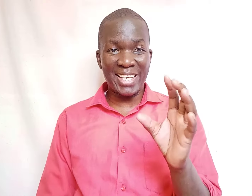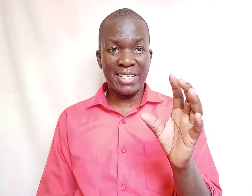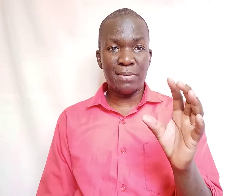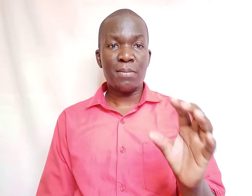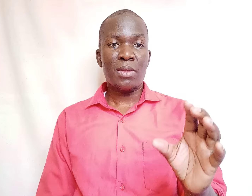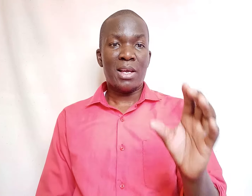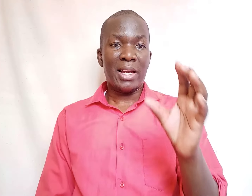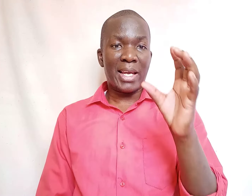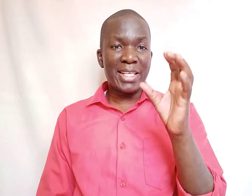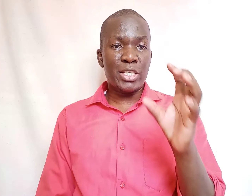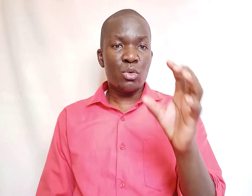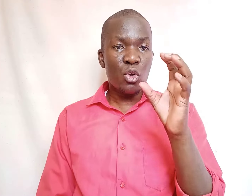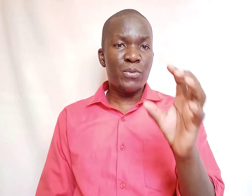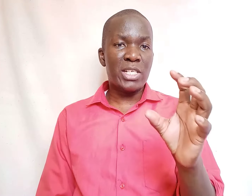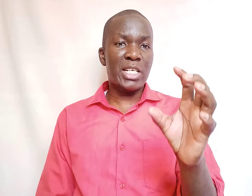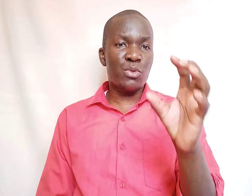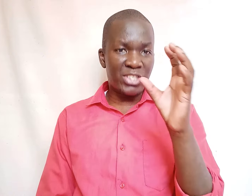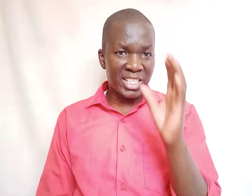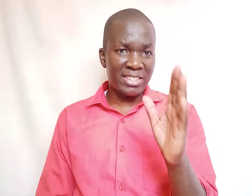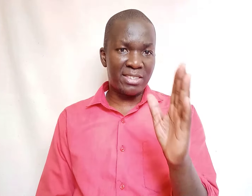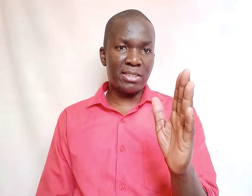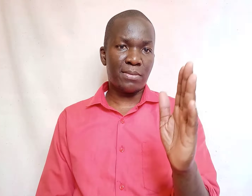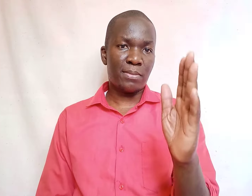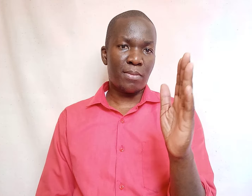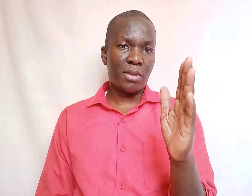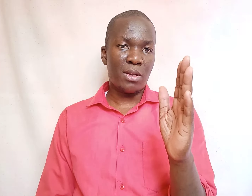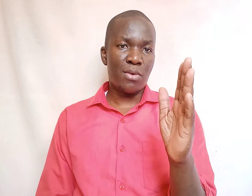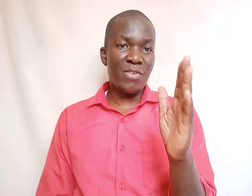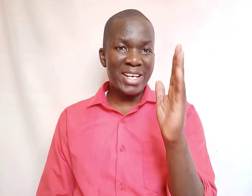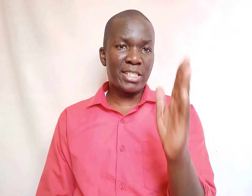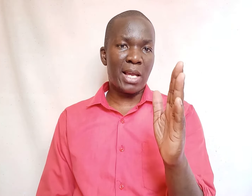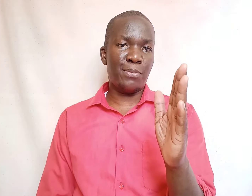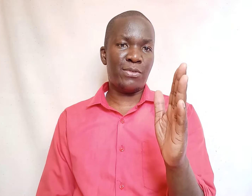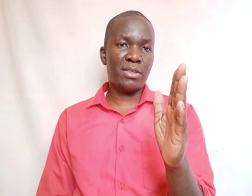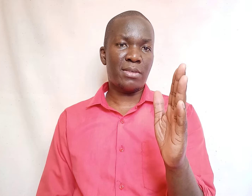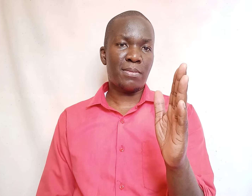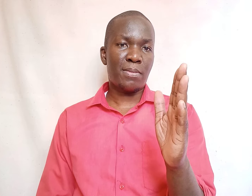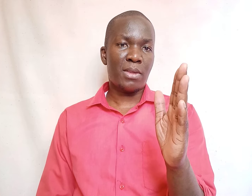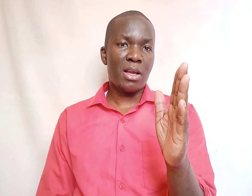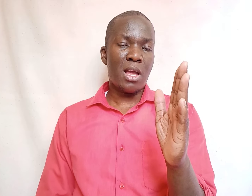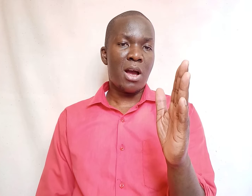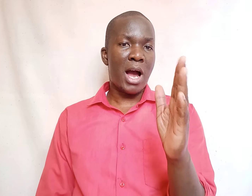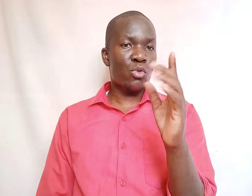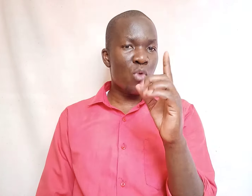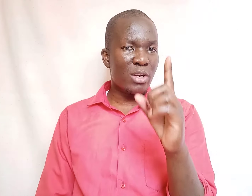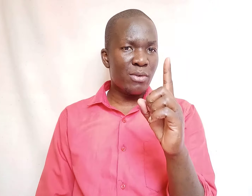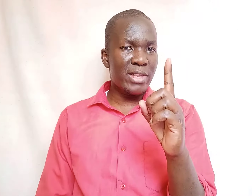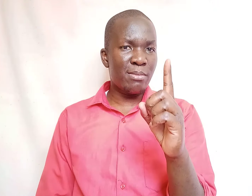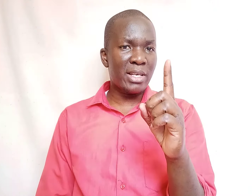said, it's grouped into 6 various types. And one of them